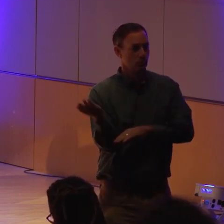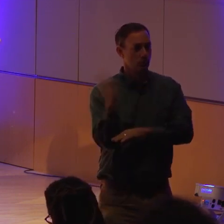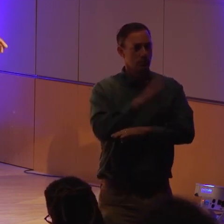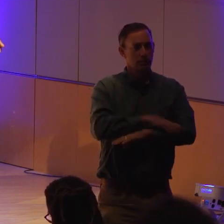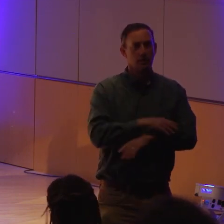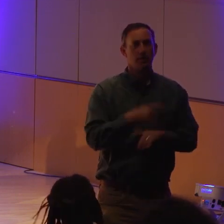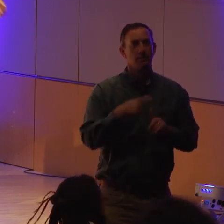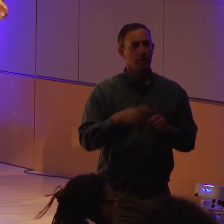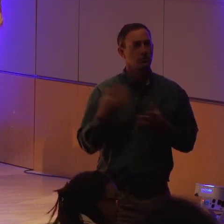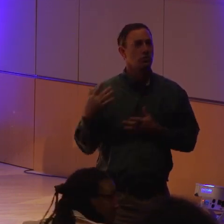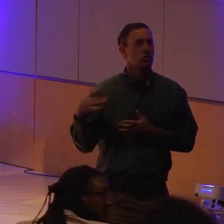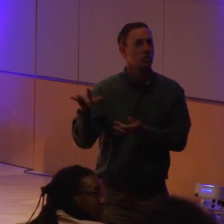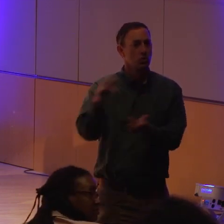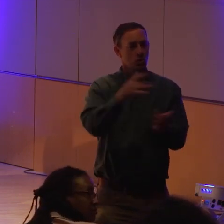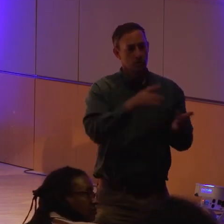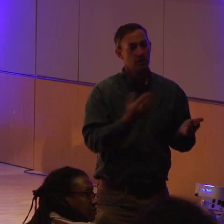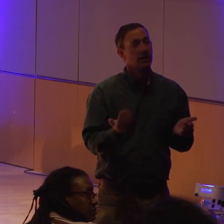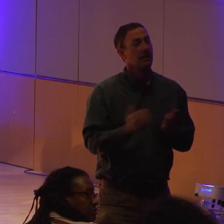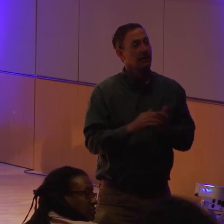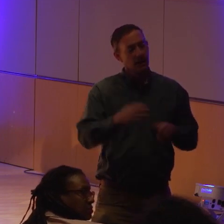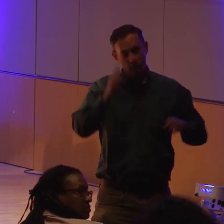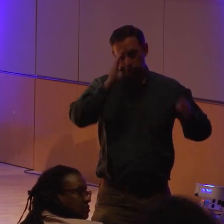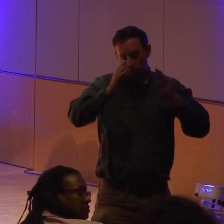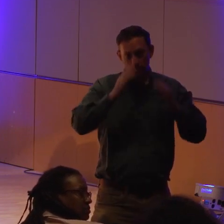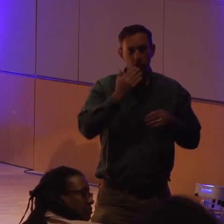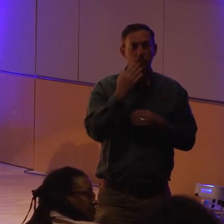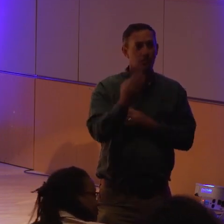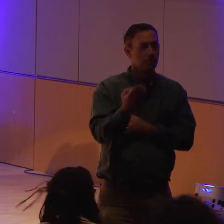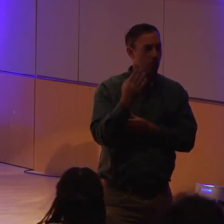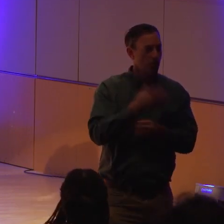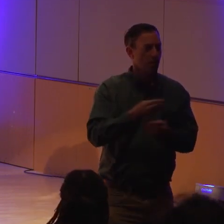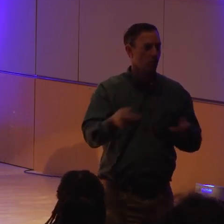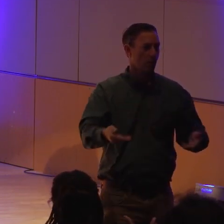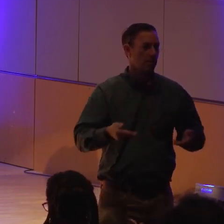well as a tour. So once again, greetings, good morning, and welcome.